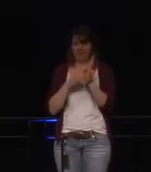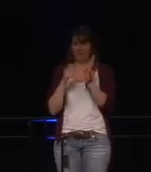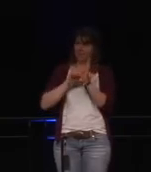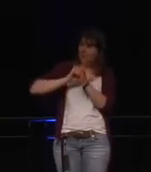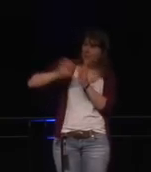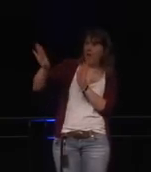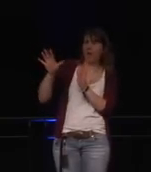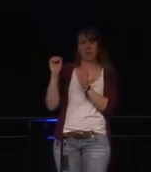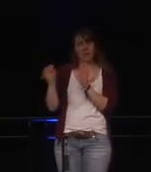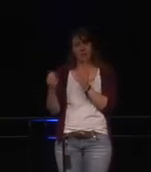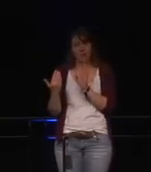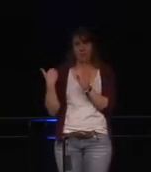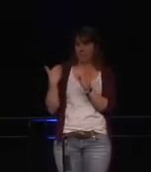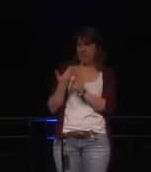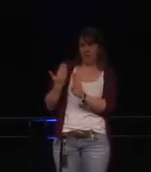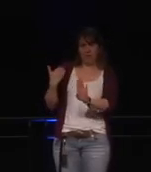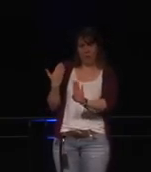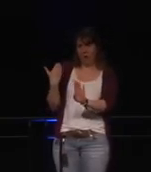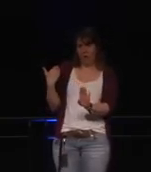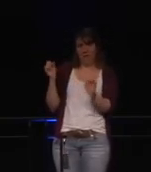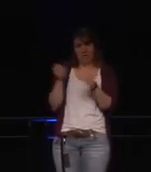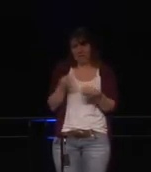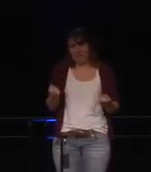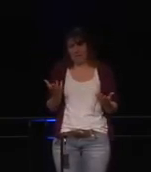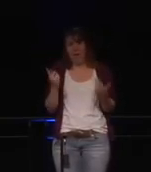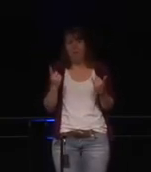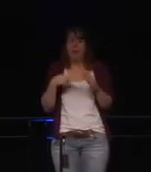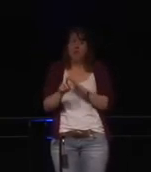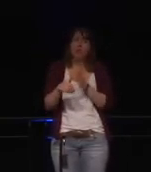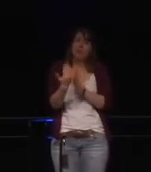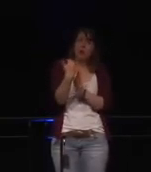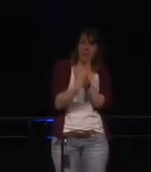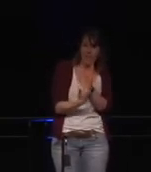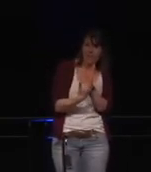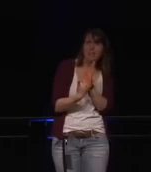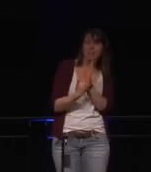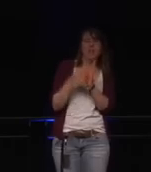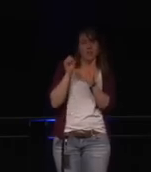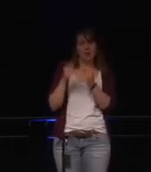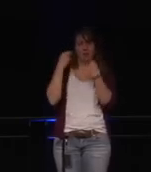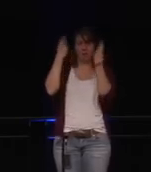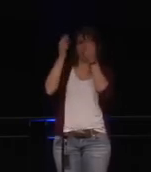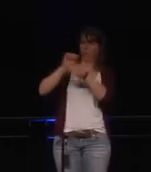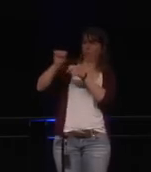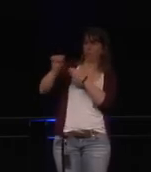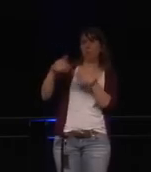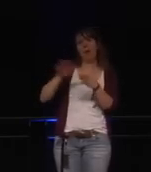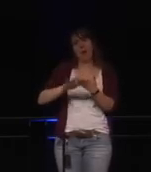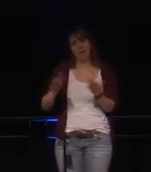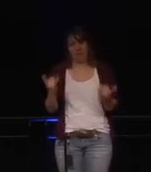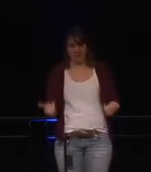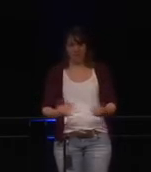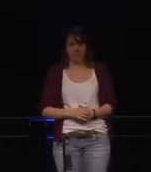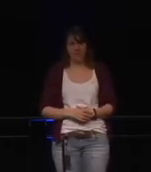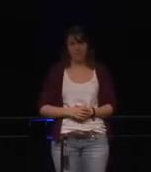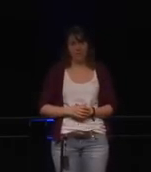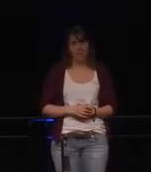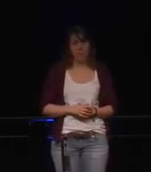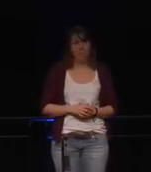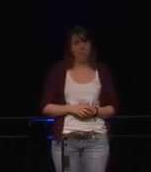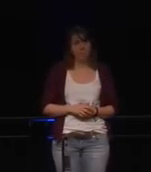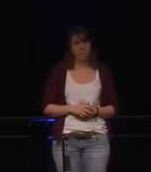And he says that with this new regulation, we can, as a customer, ask for compensation